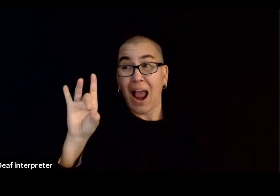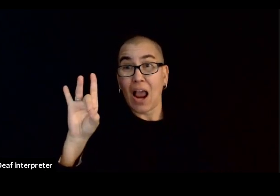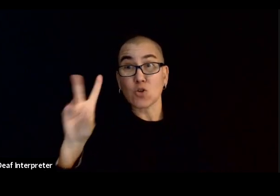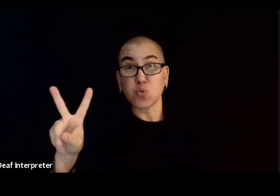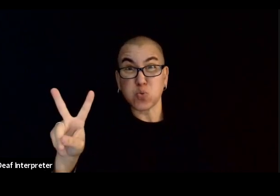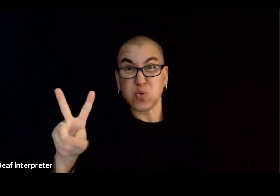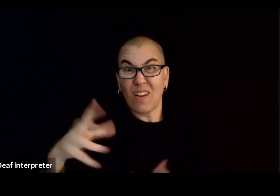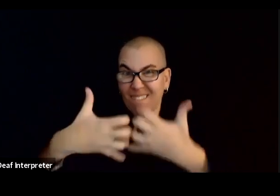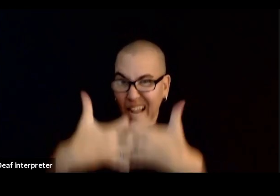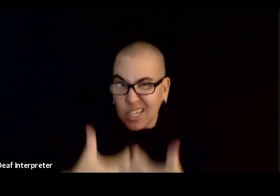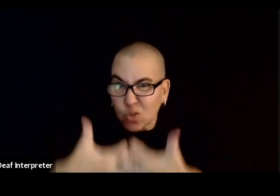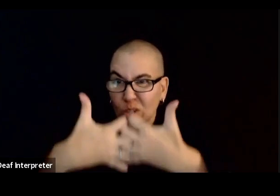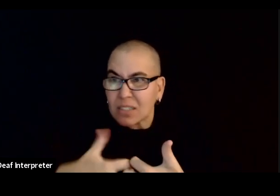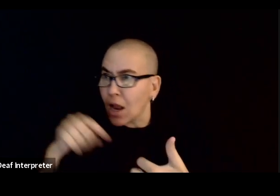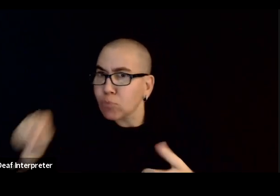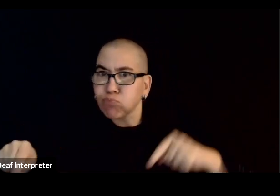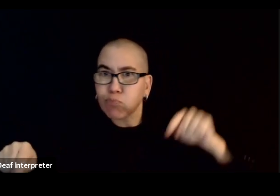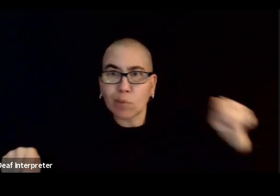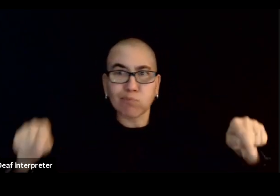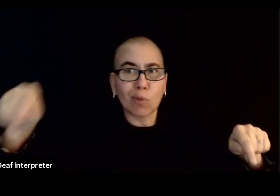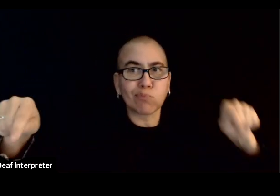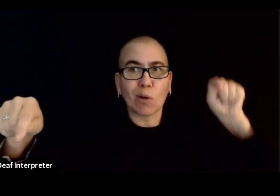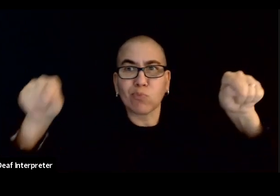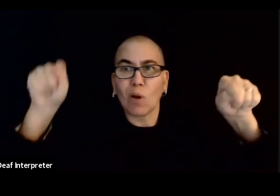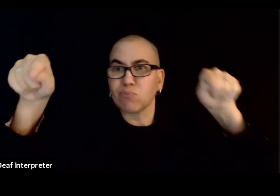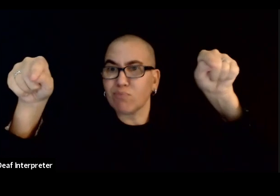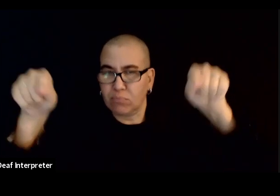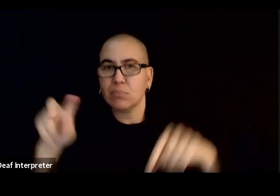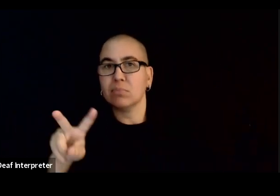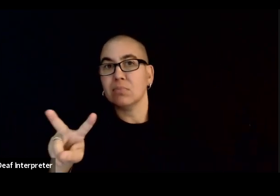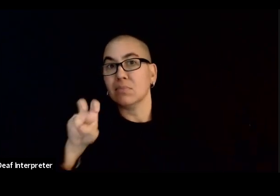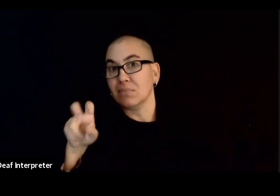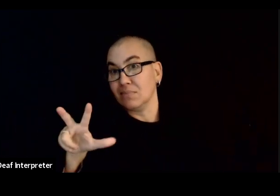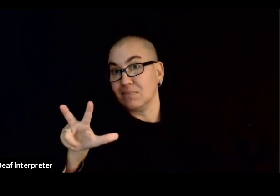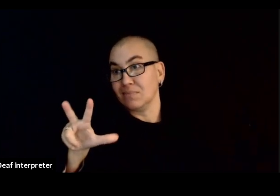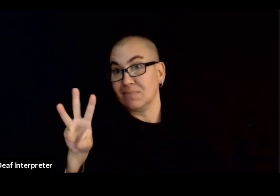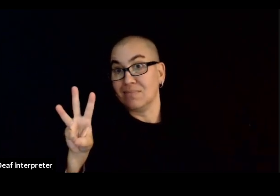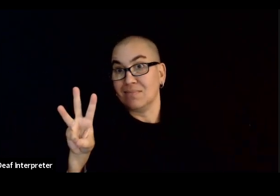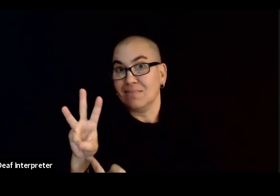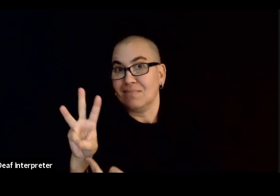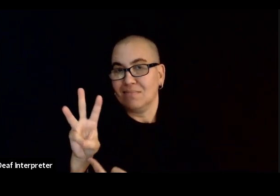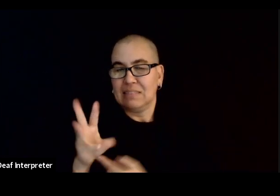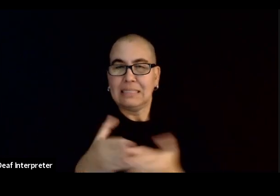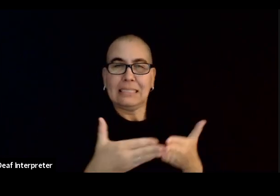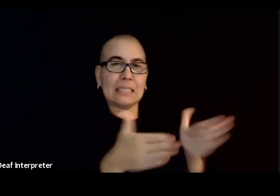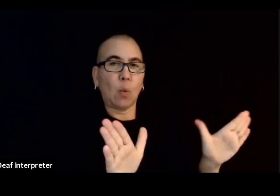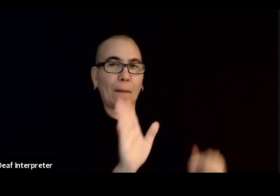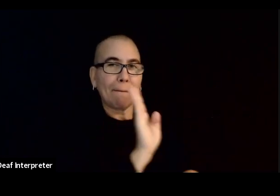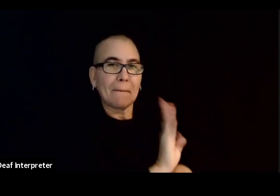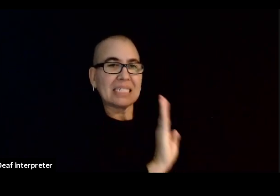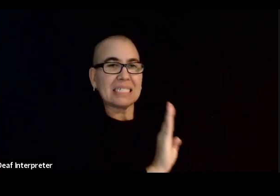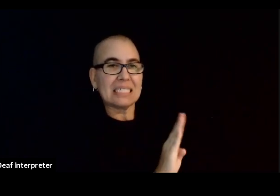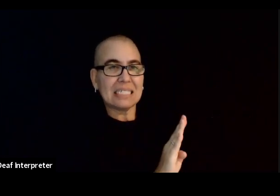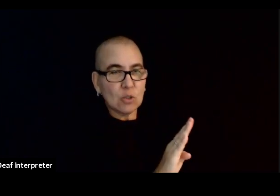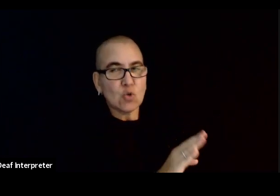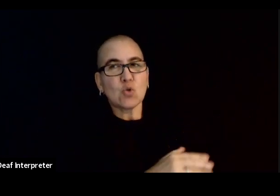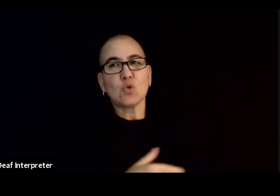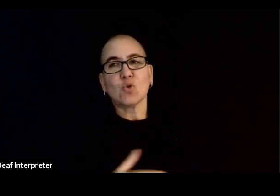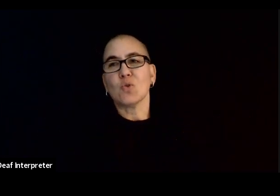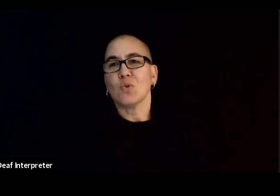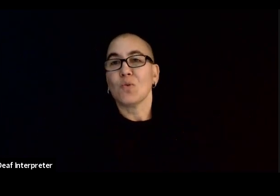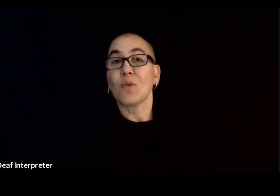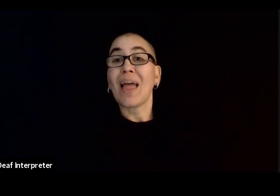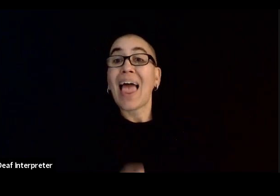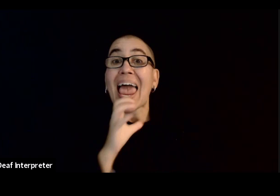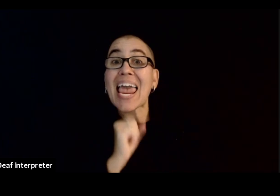general businesses of all types. We're seeing more and more cases in people aged 20 to 40 years old. These are